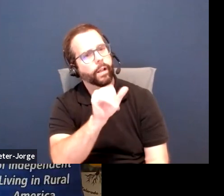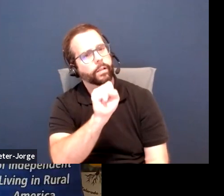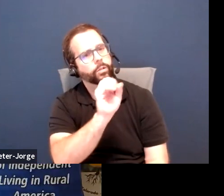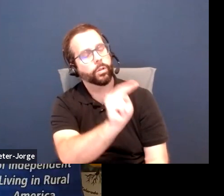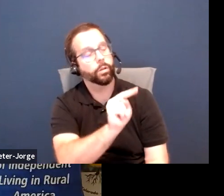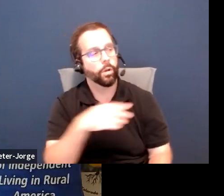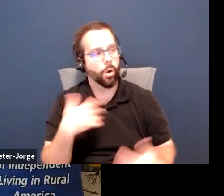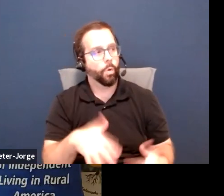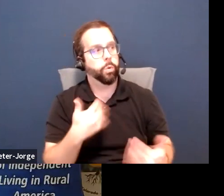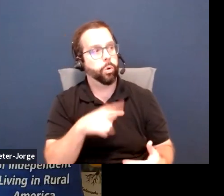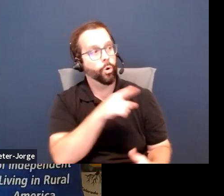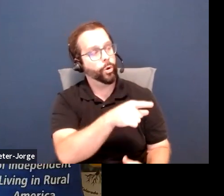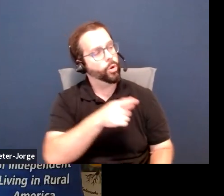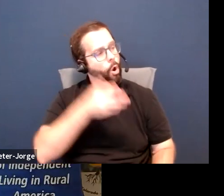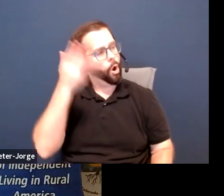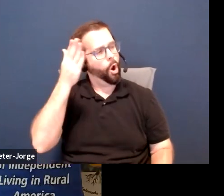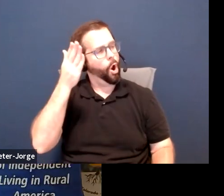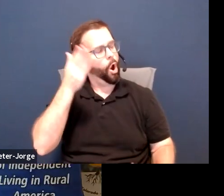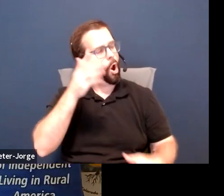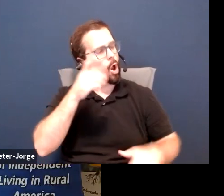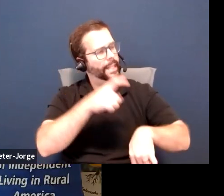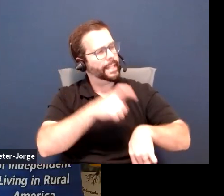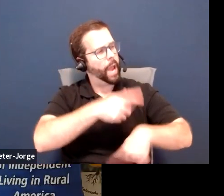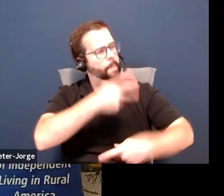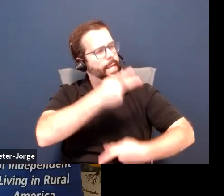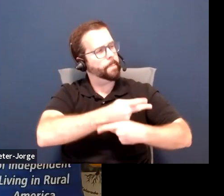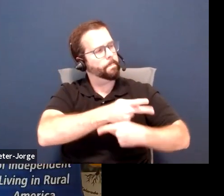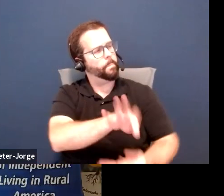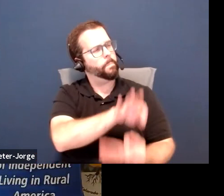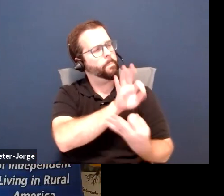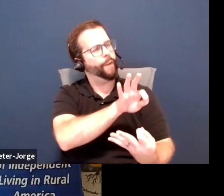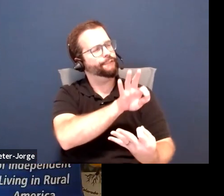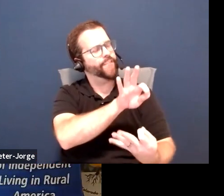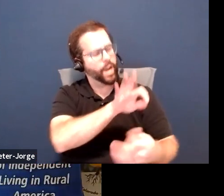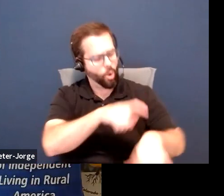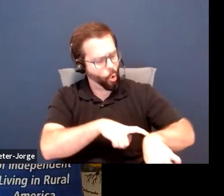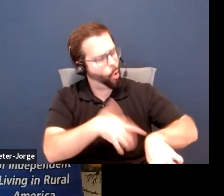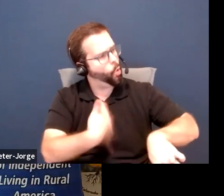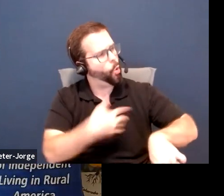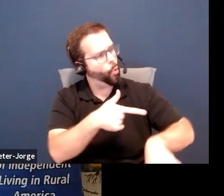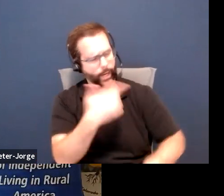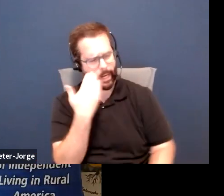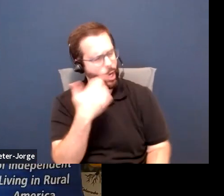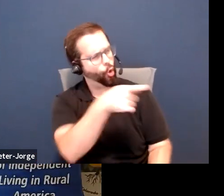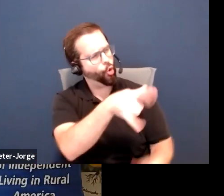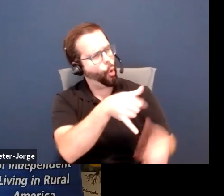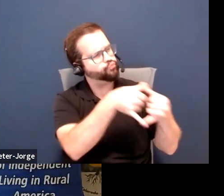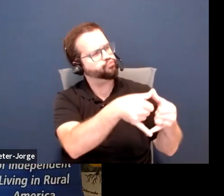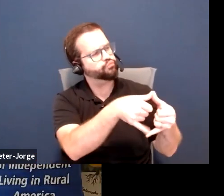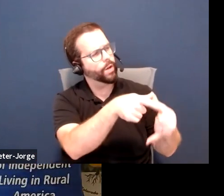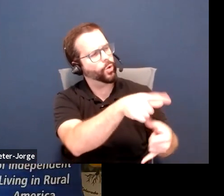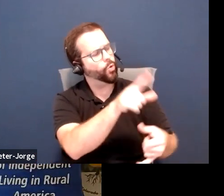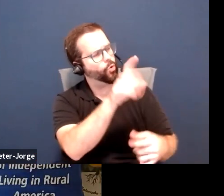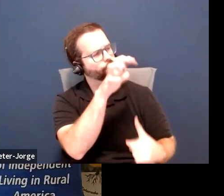Man, you ran us right up on time. Perfect timing. We knew you would be the one to do this. There may be some pop-up questions that